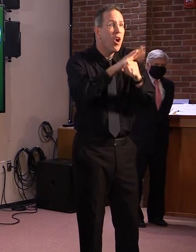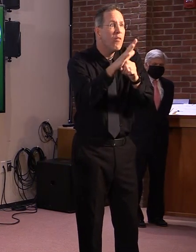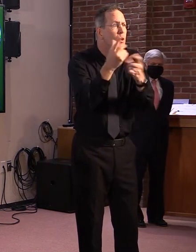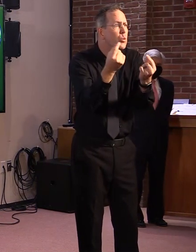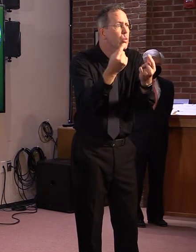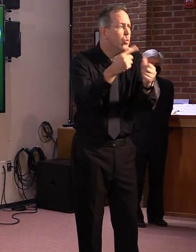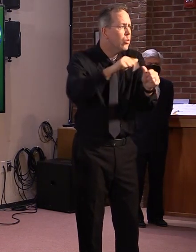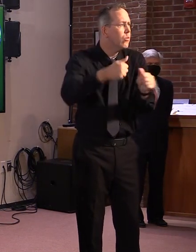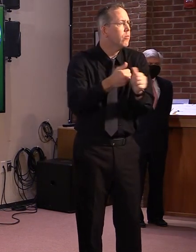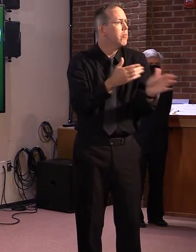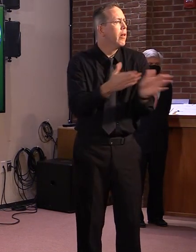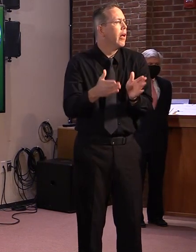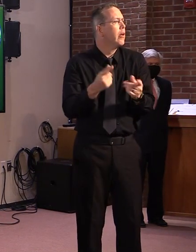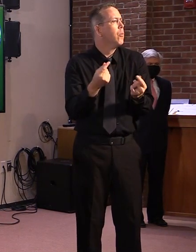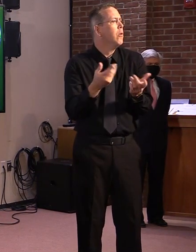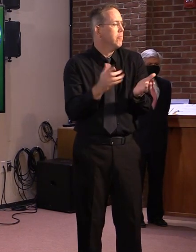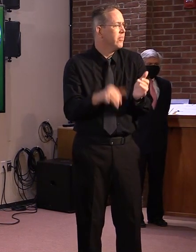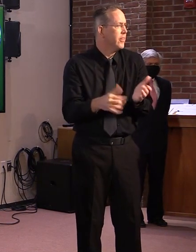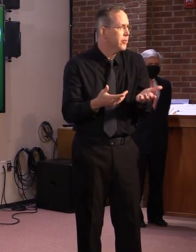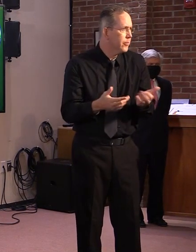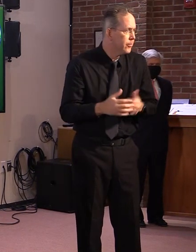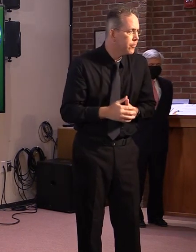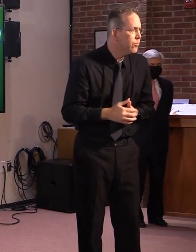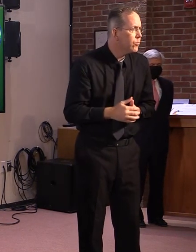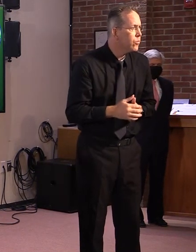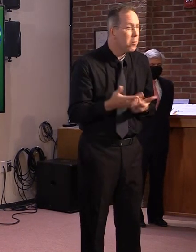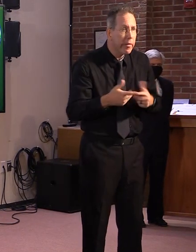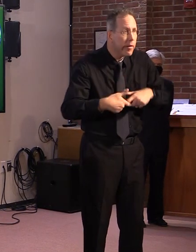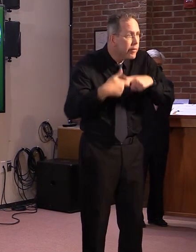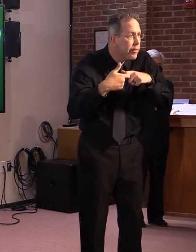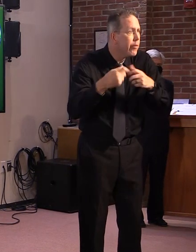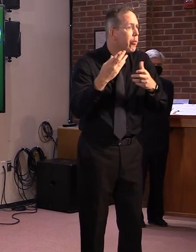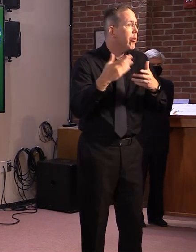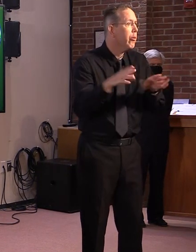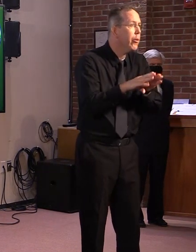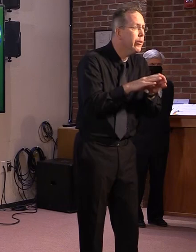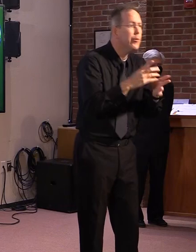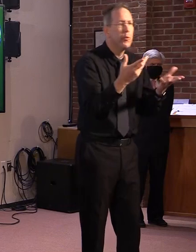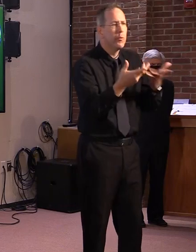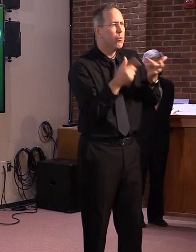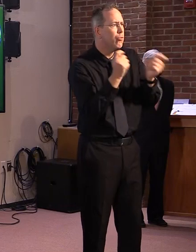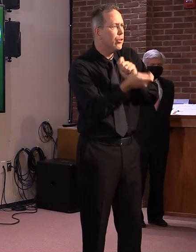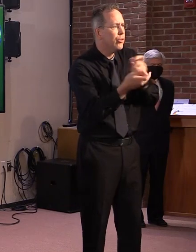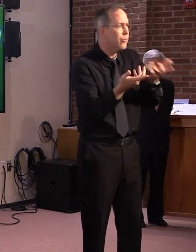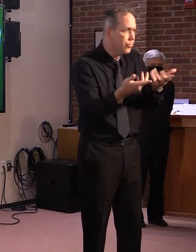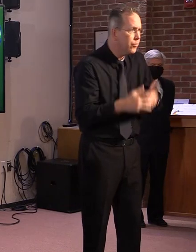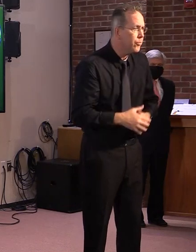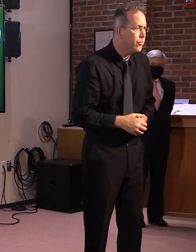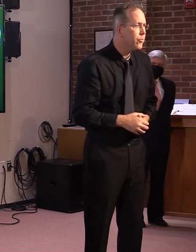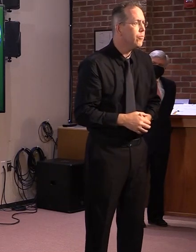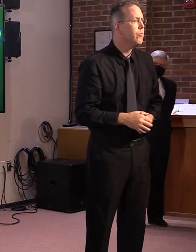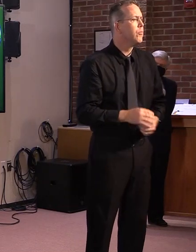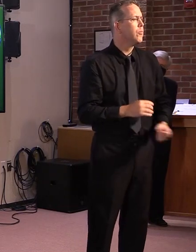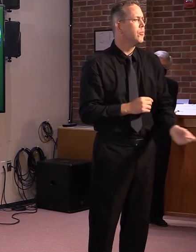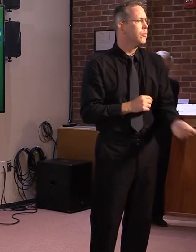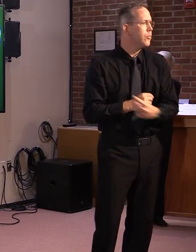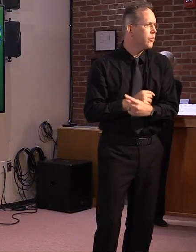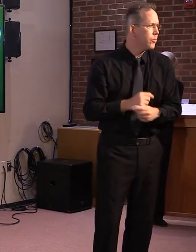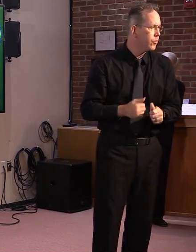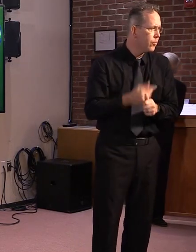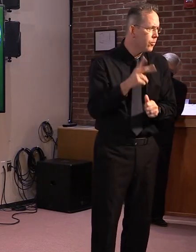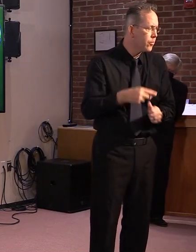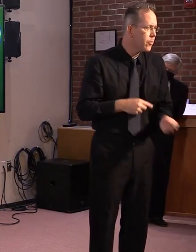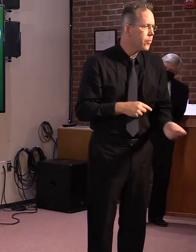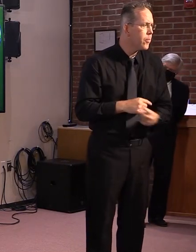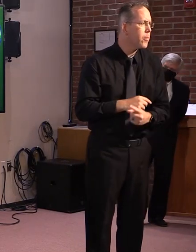And, they lost their profit margin, really. They make a lot of their profits in the March-April range. Was there